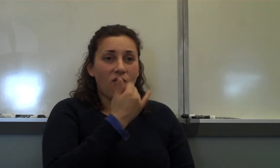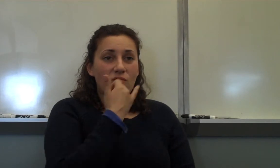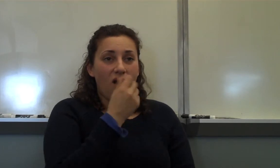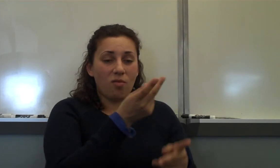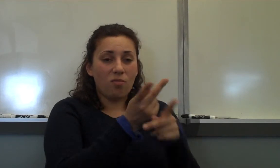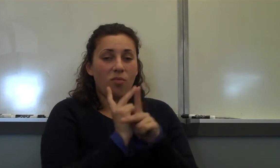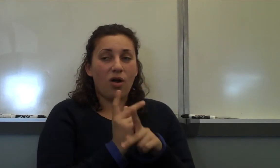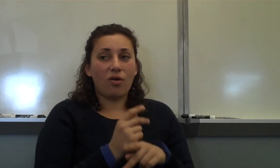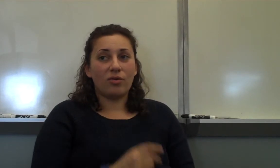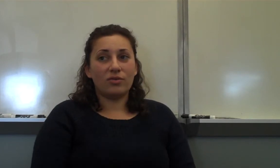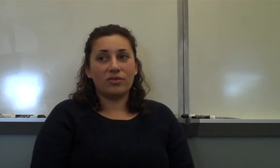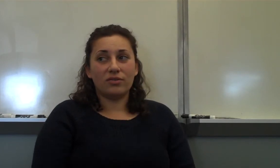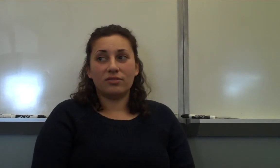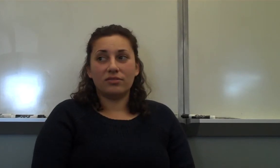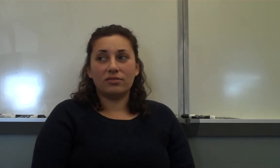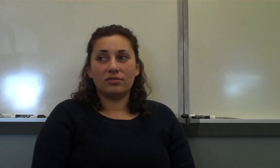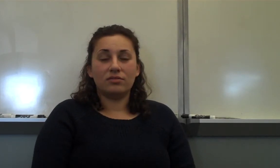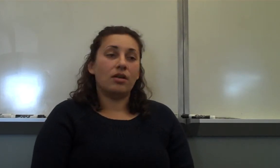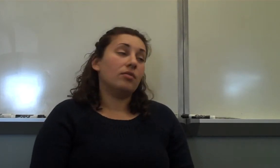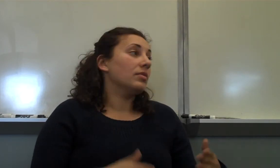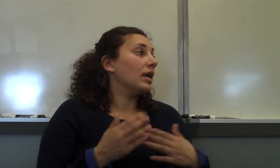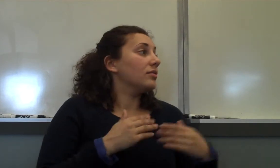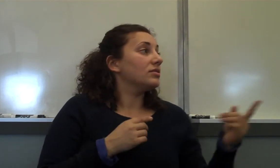Any others in 4.2?